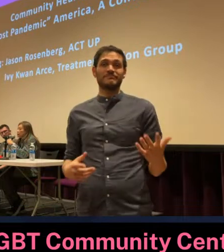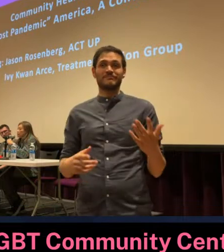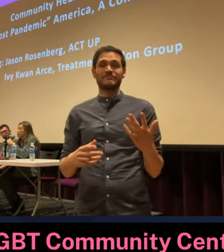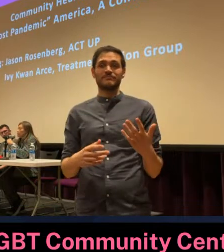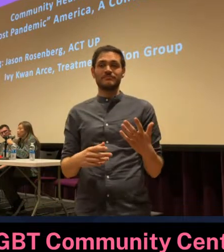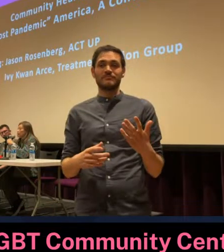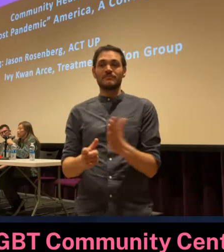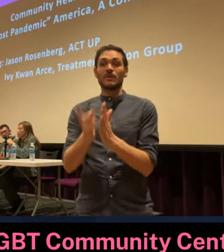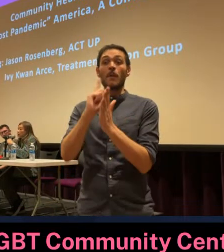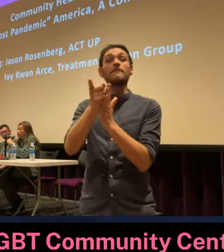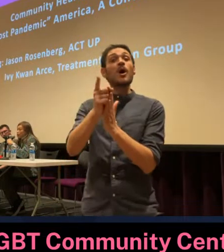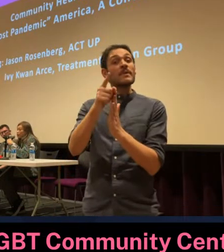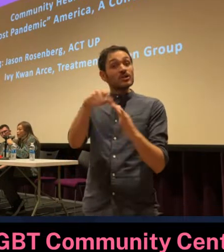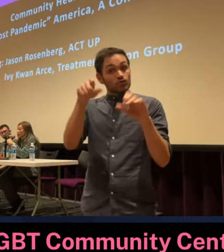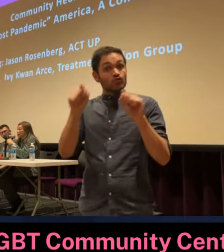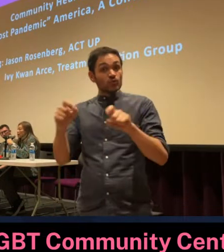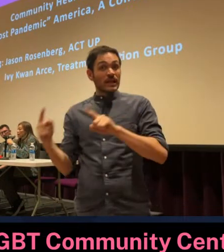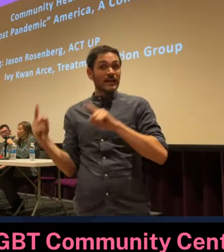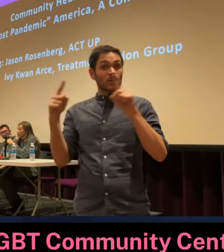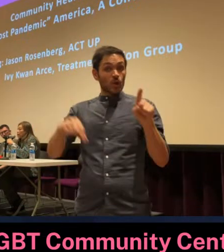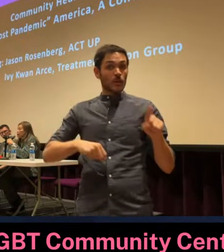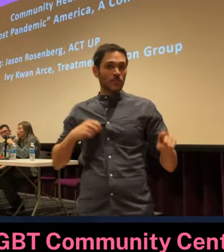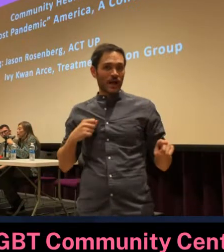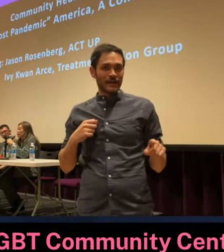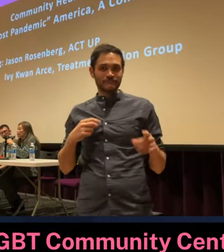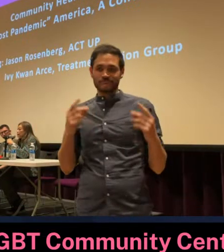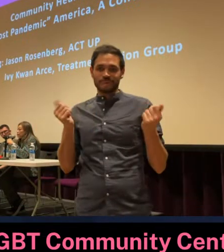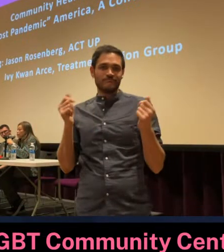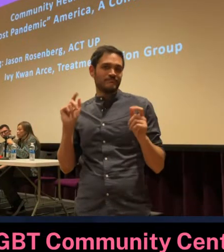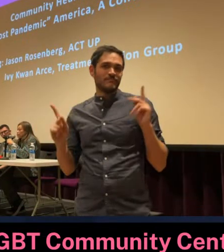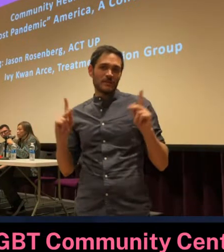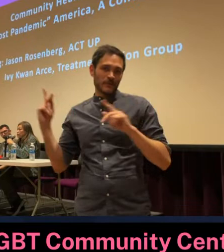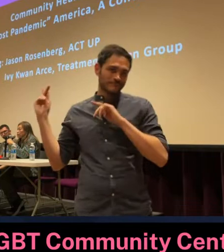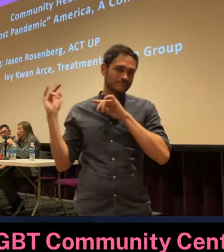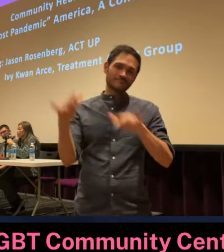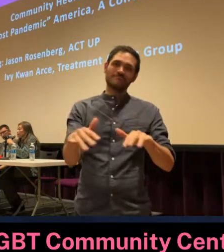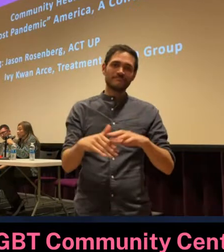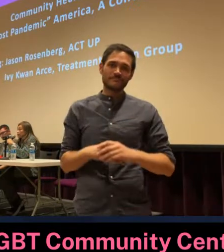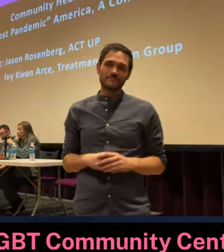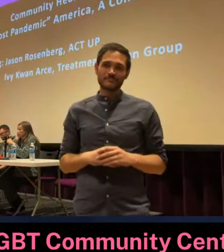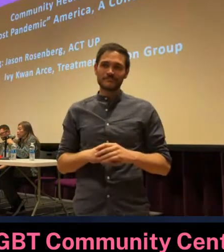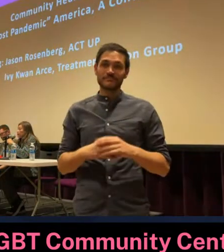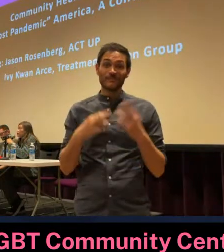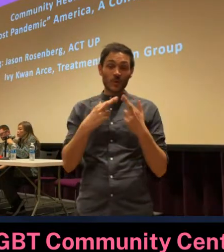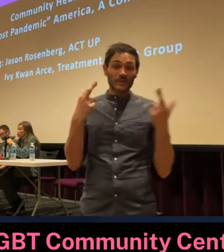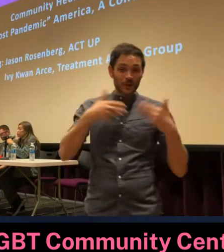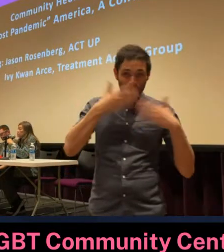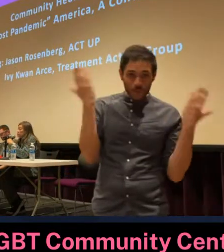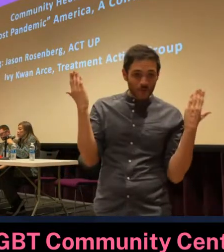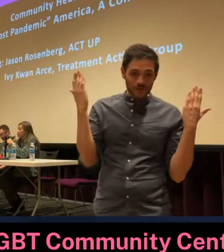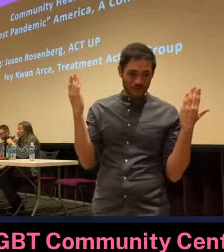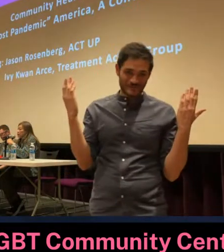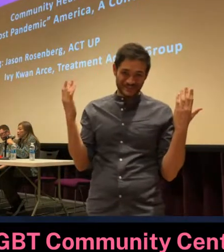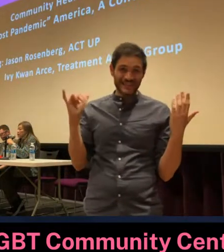like, we're gonna go to Pride. We don't have resources, we don't have a second tier. And that was really, really hard